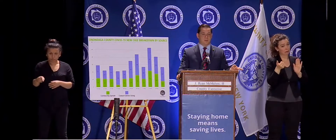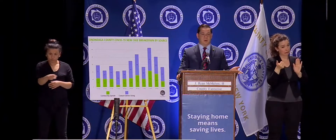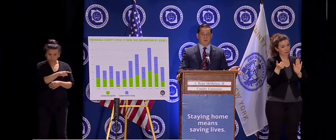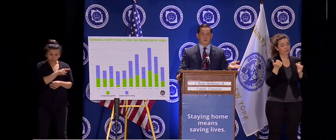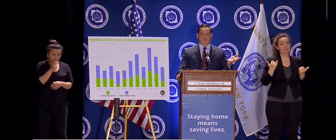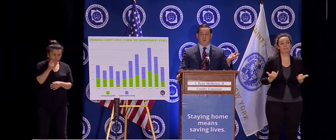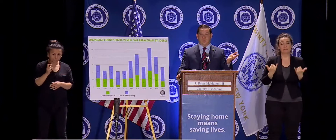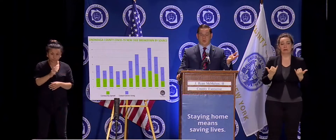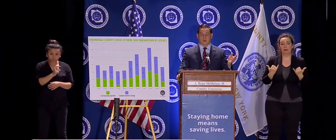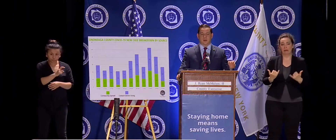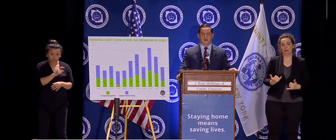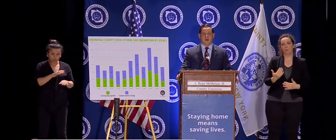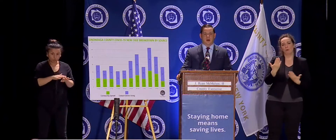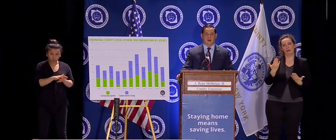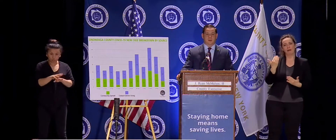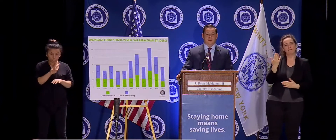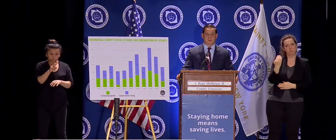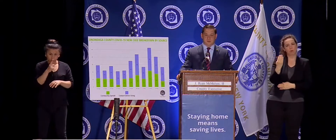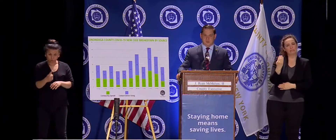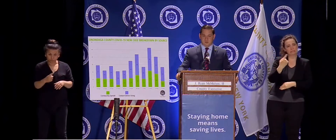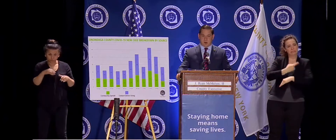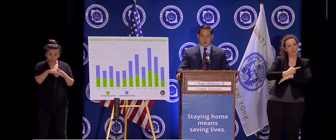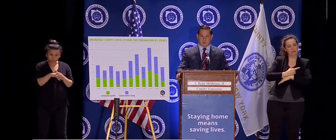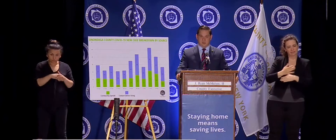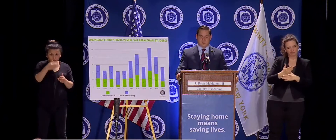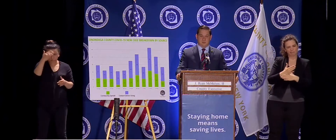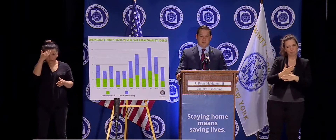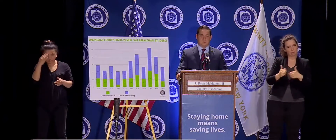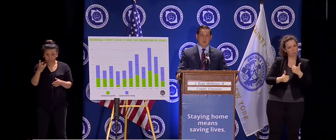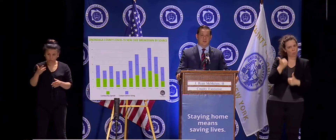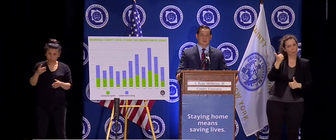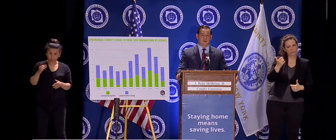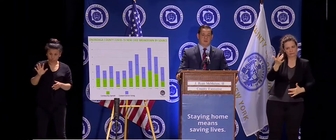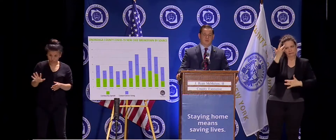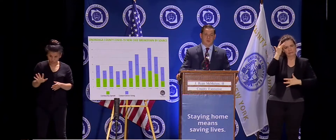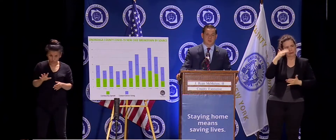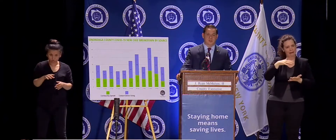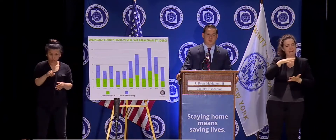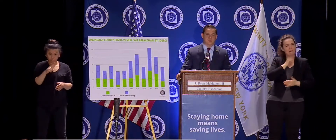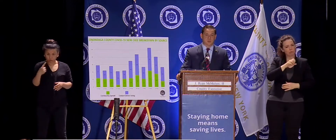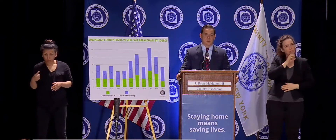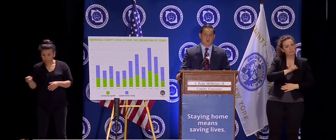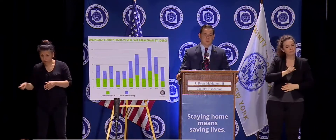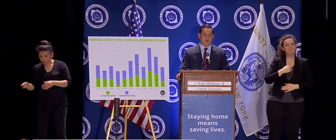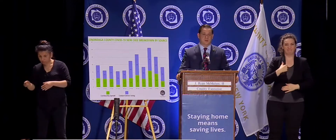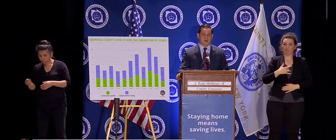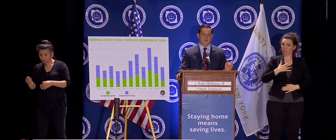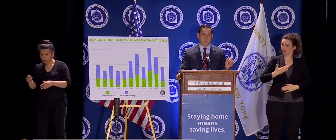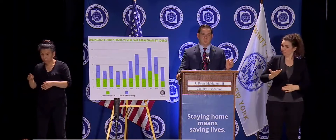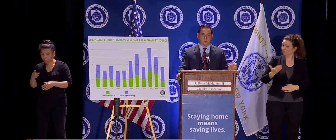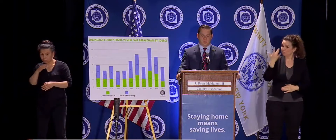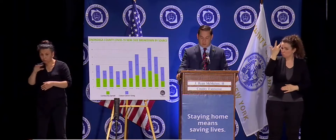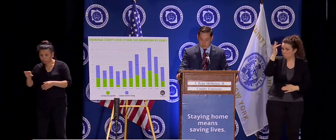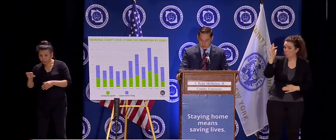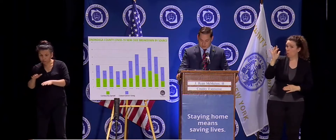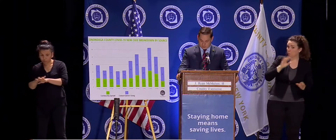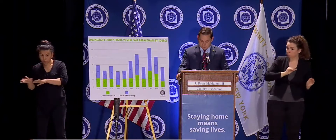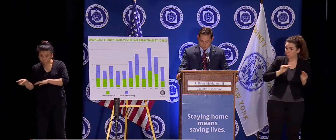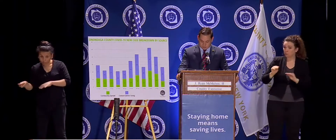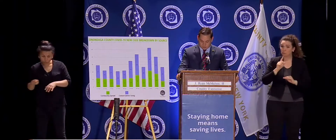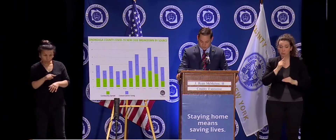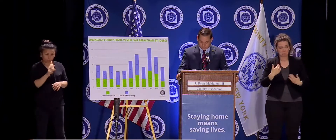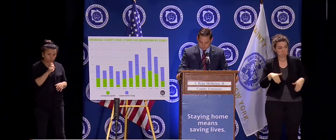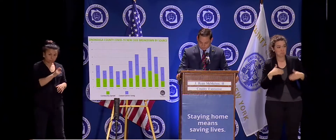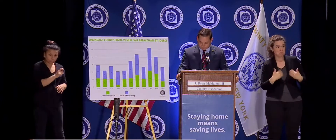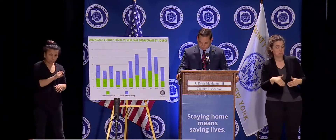many people coming off in 1 week. This is smart. It's being very conservative with our seniors. We know that they're very vulnerable to